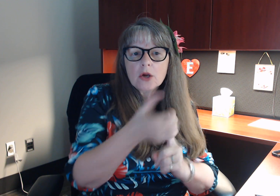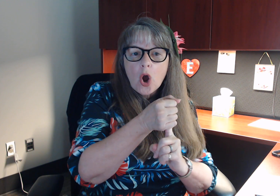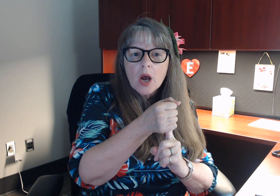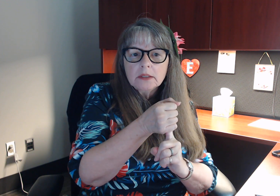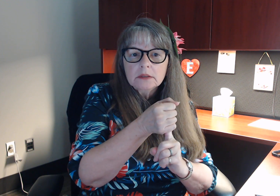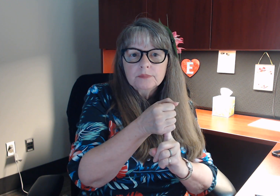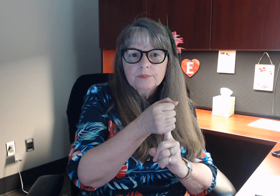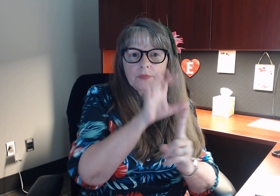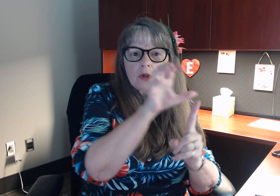caught.